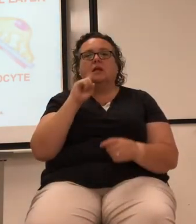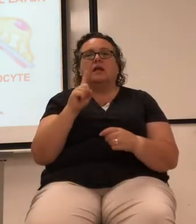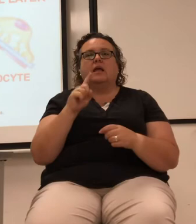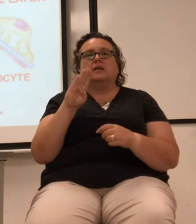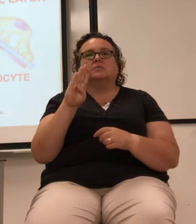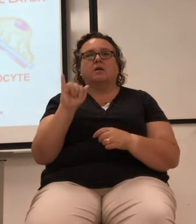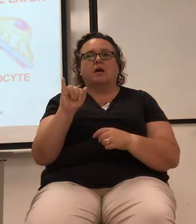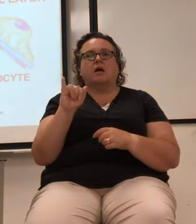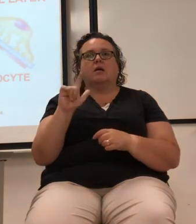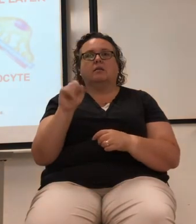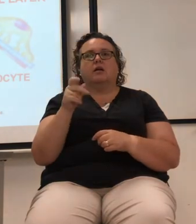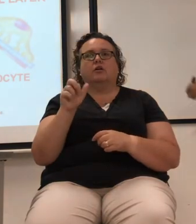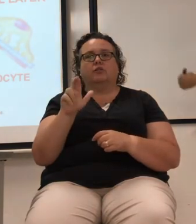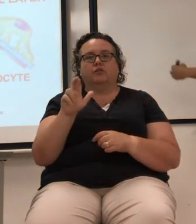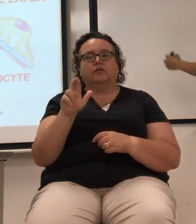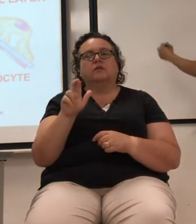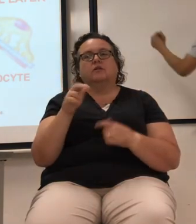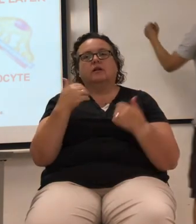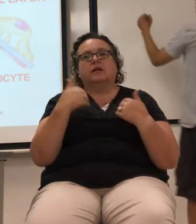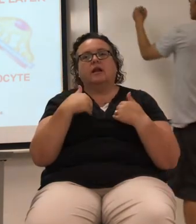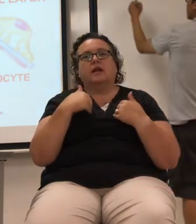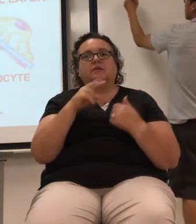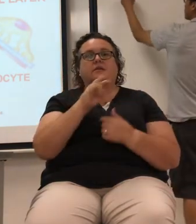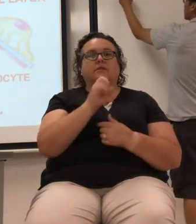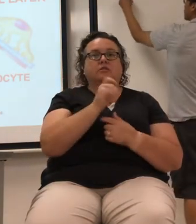parietal layers.